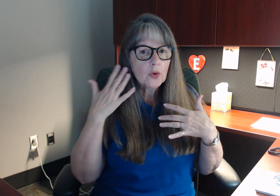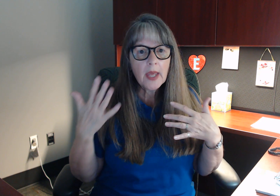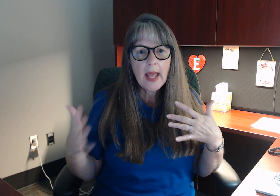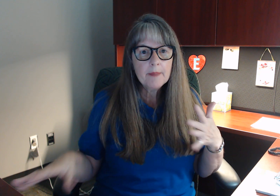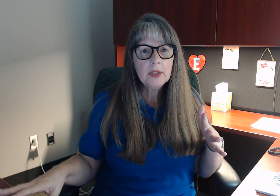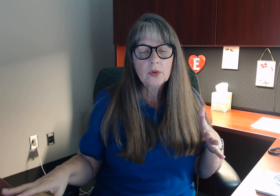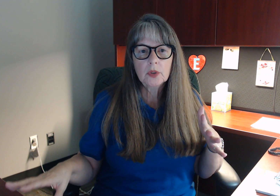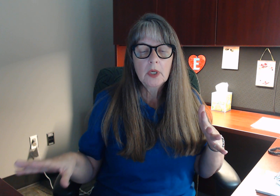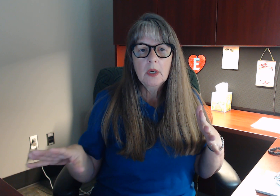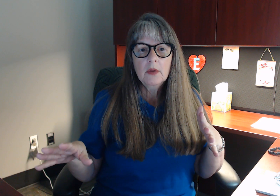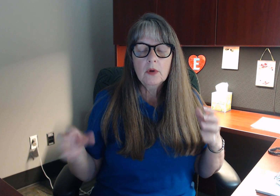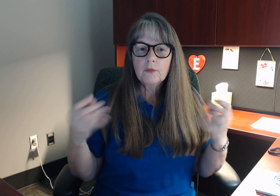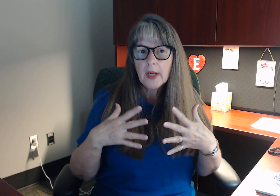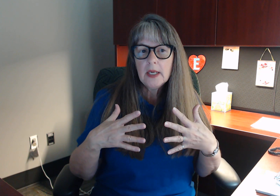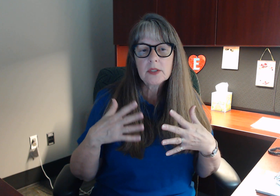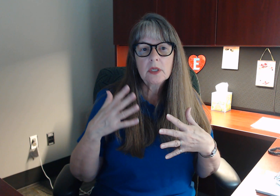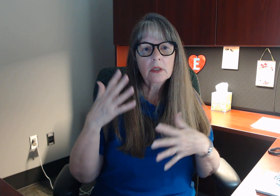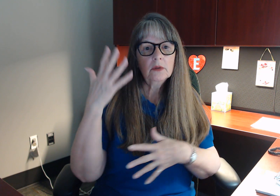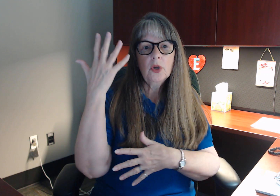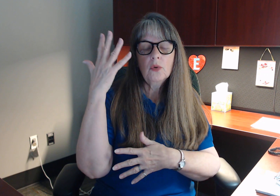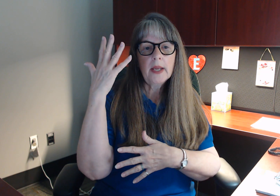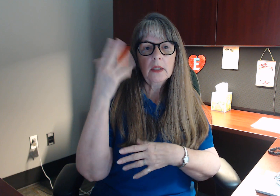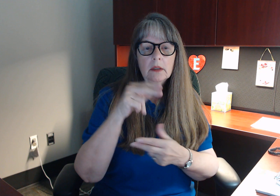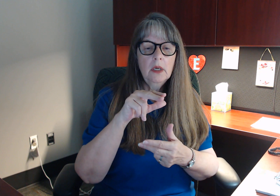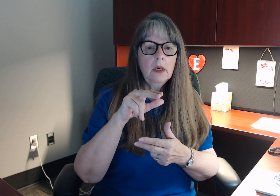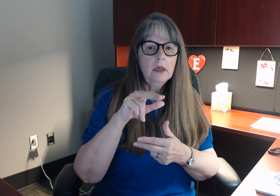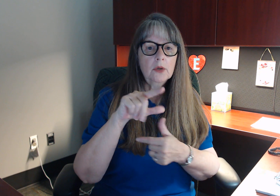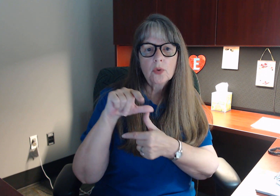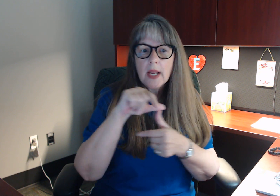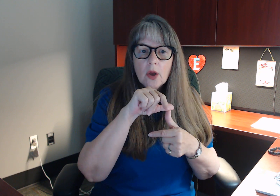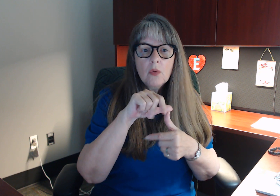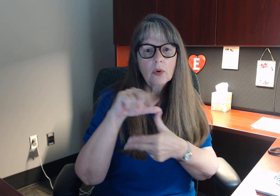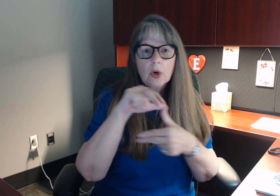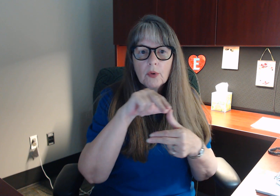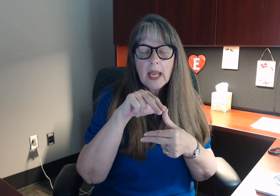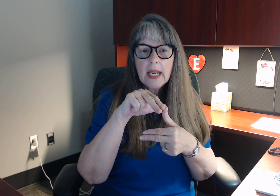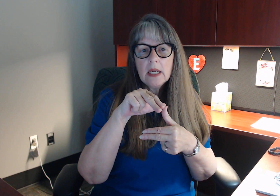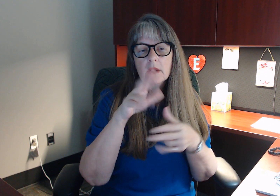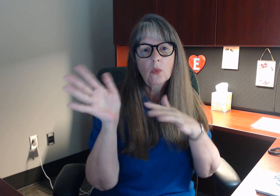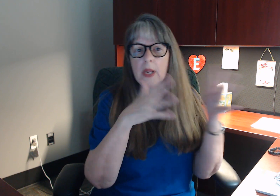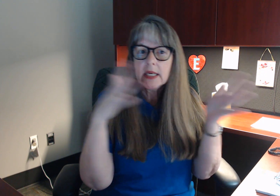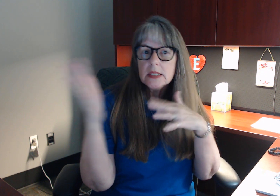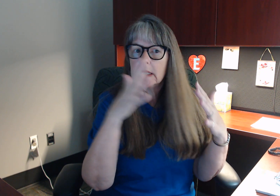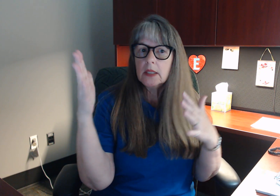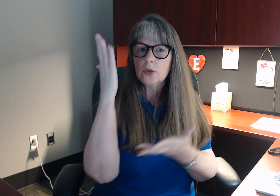that happened, or they're afraid it's going to, like a tornado or a hurricane, and the winds, and then the